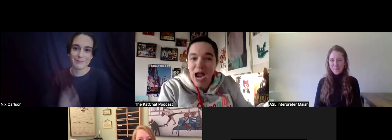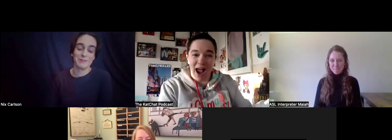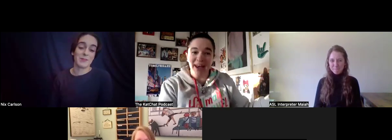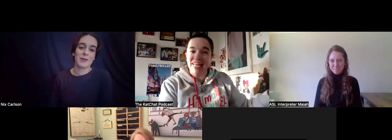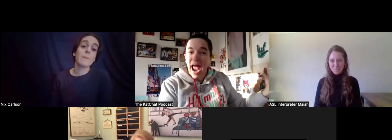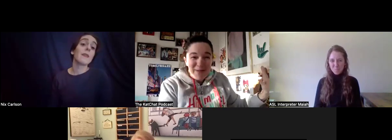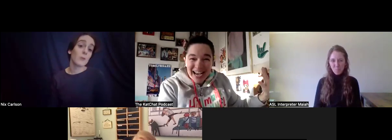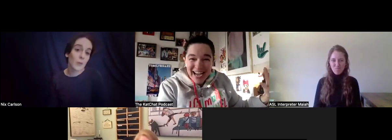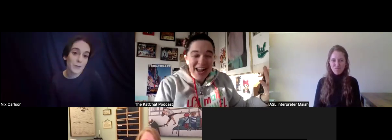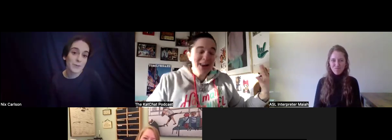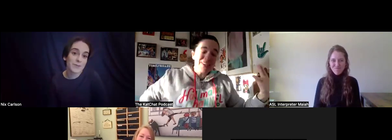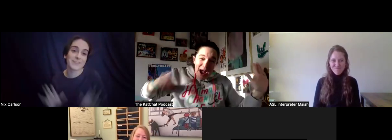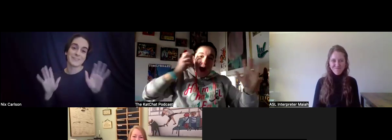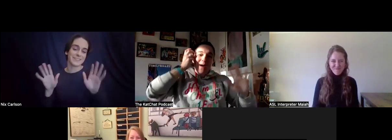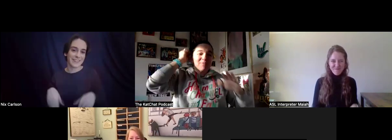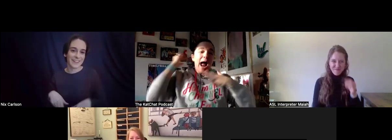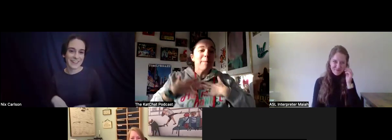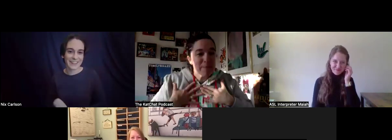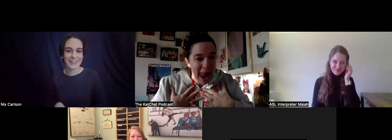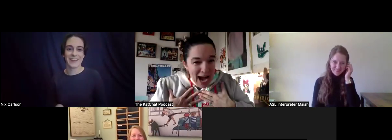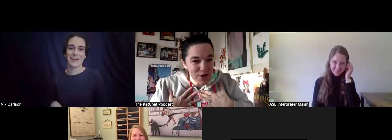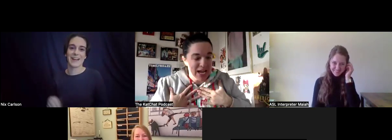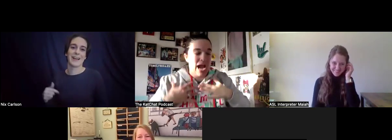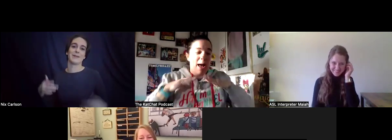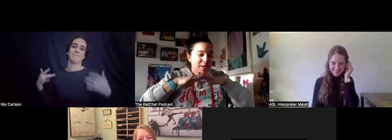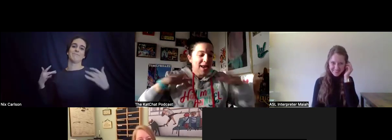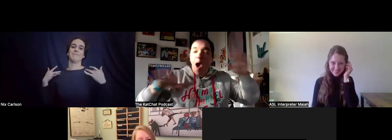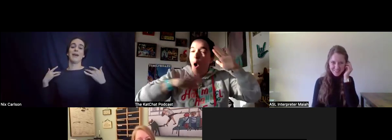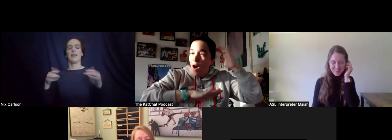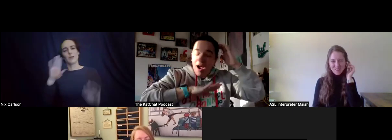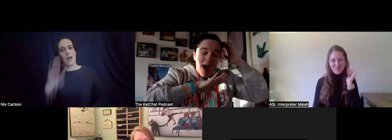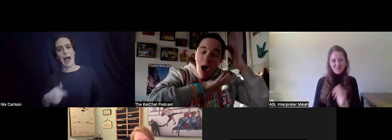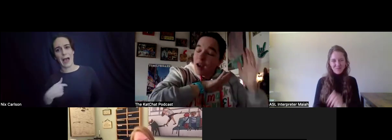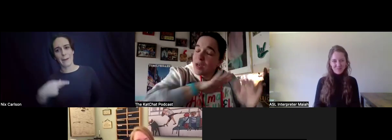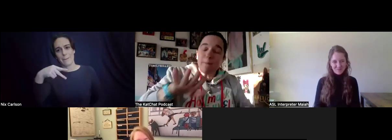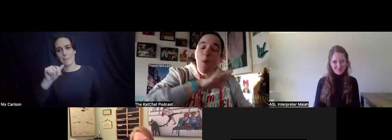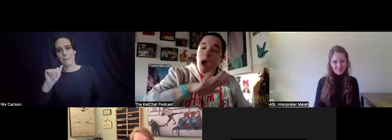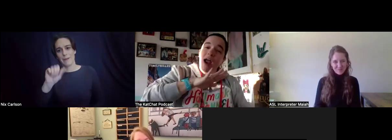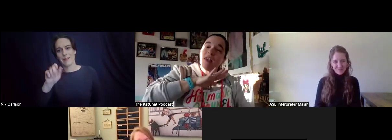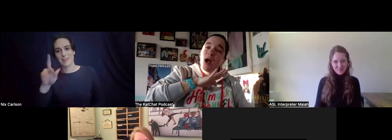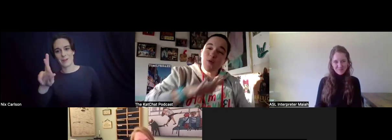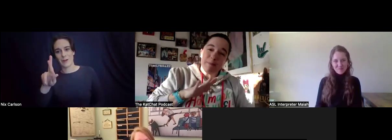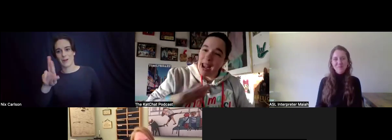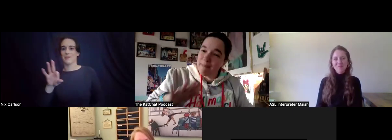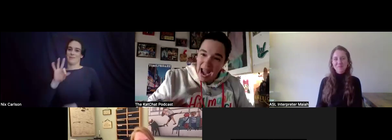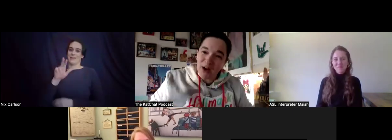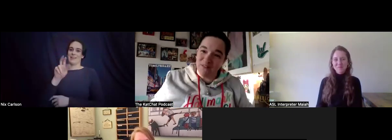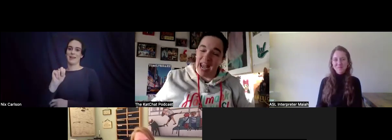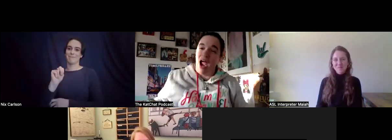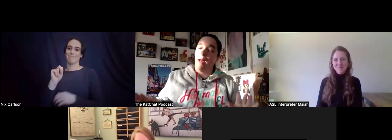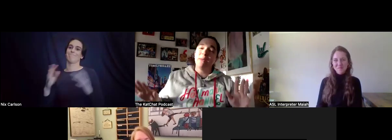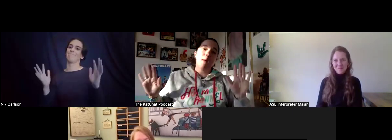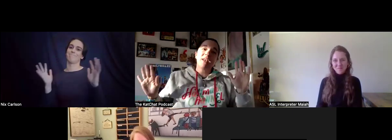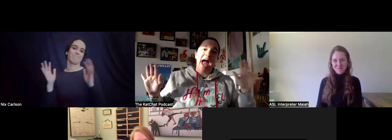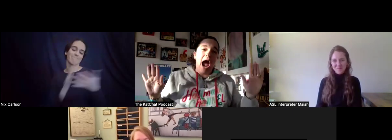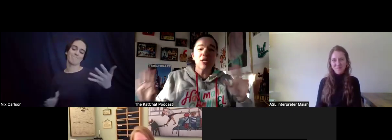So here and out. I'm the Packer fan. I'm a number one Green Bay Packer